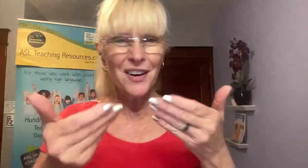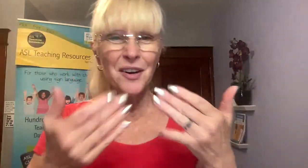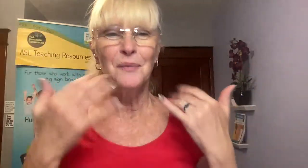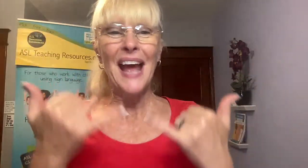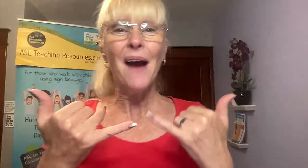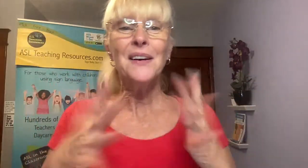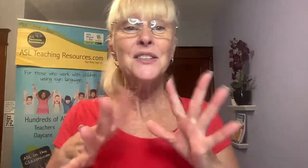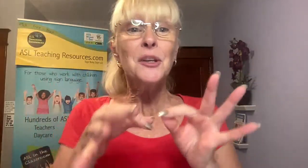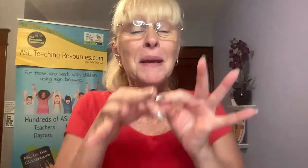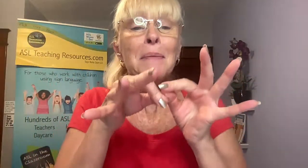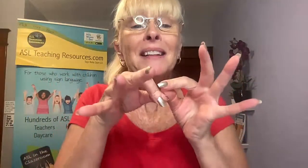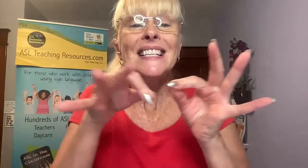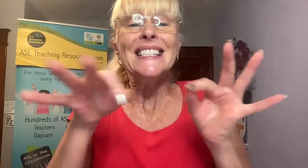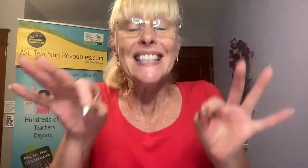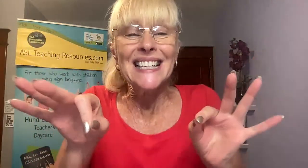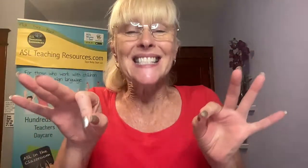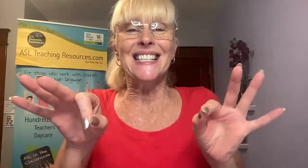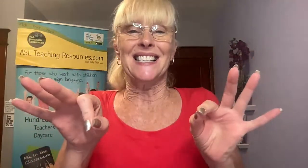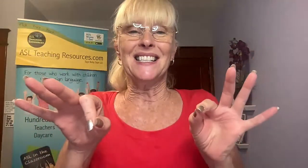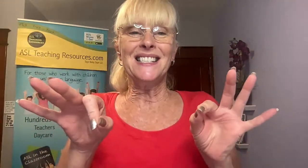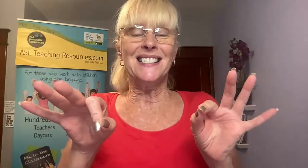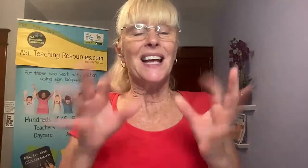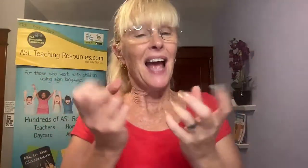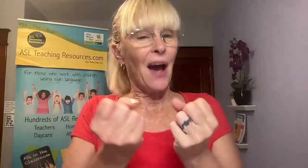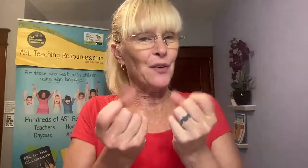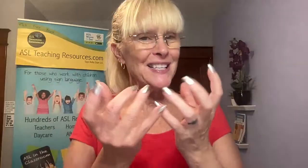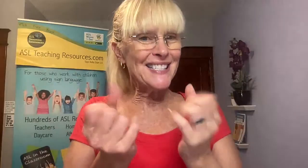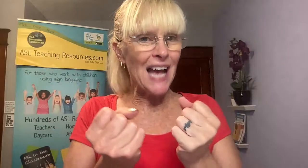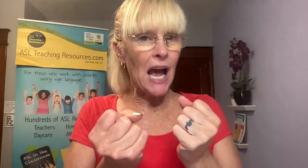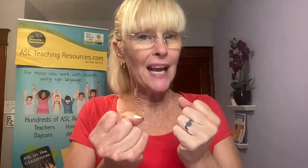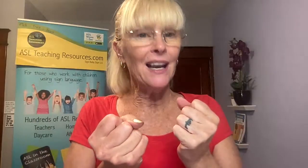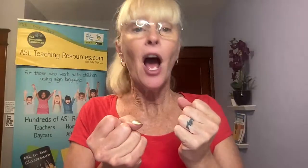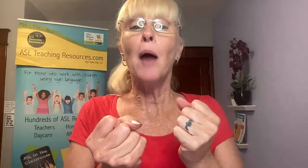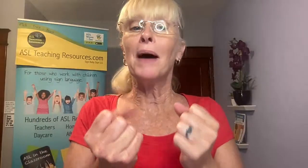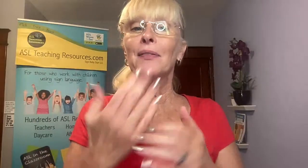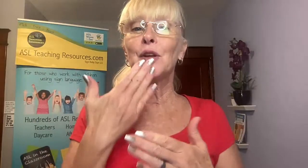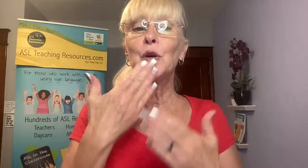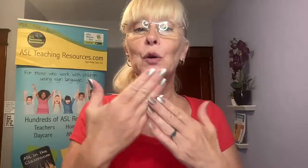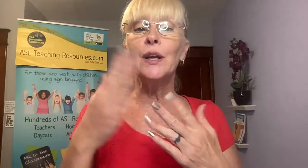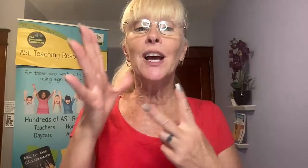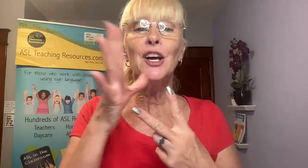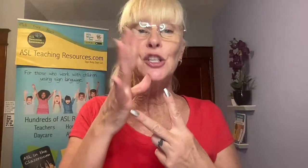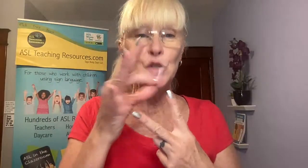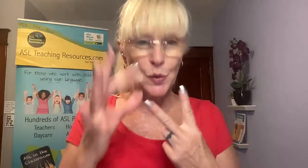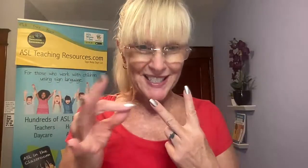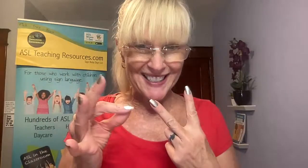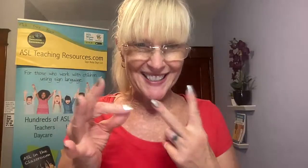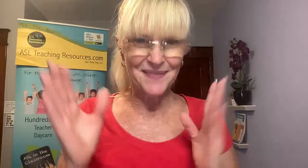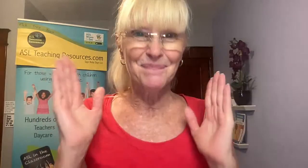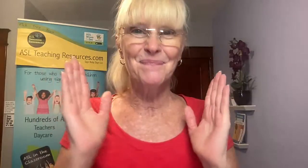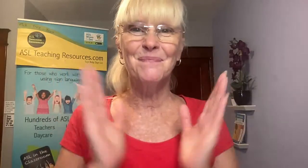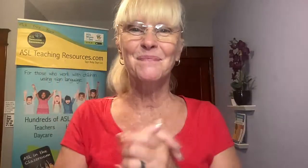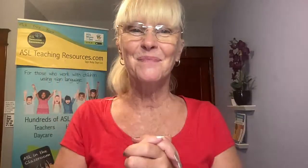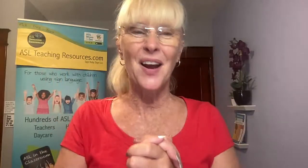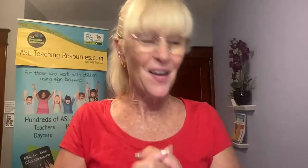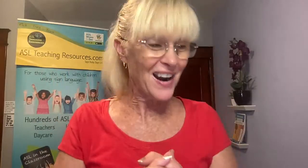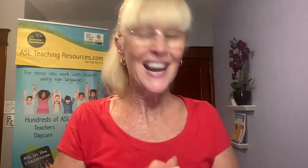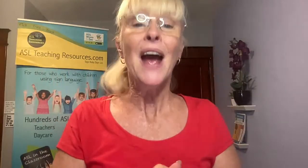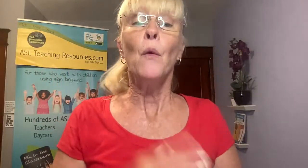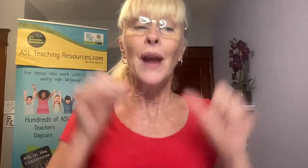Welcome. Now it's going to be about the sentences, how to sign about the good choices. All right. We have